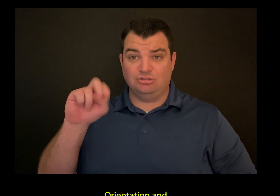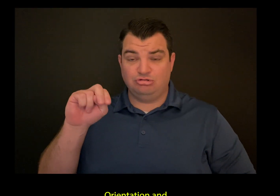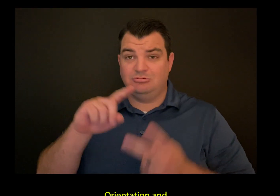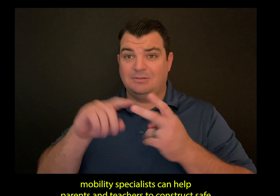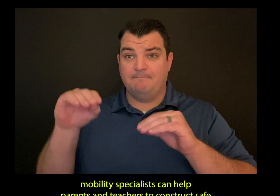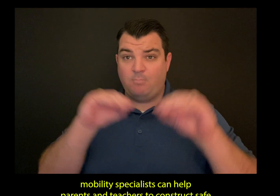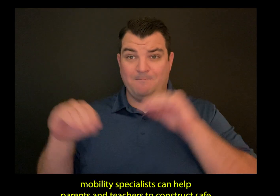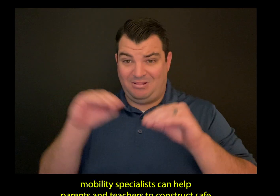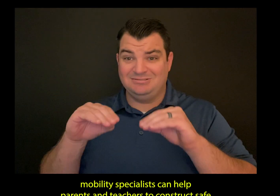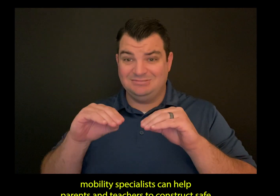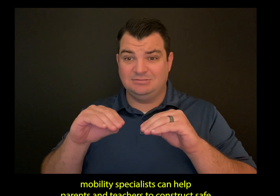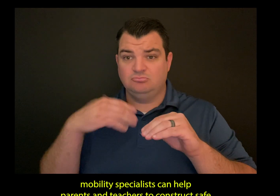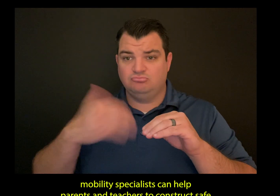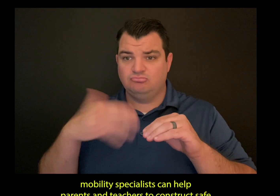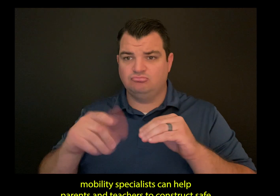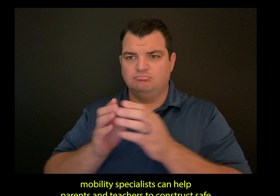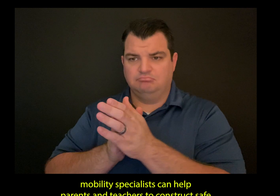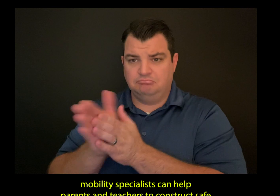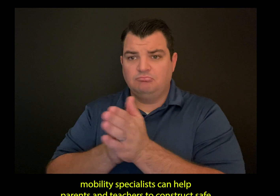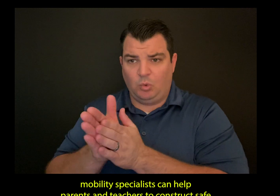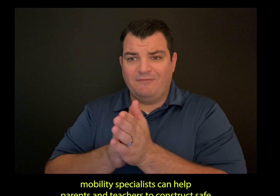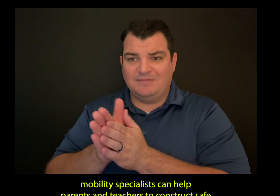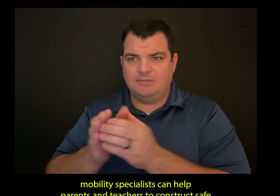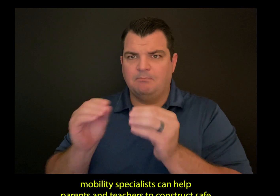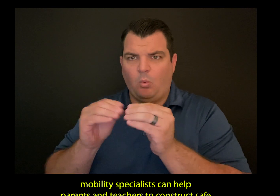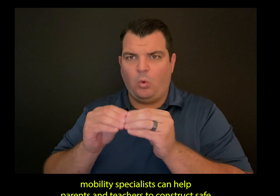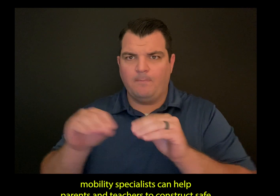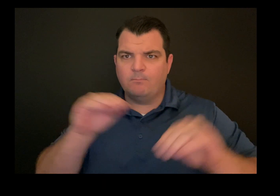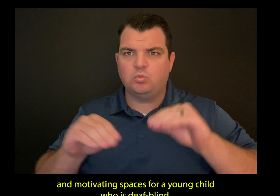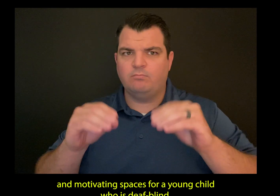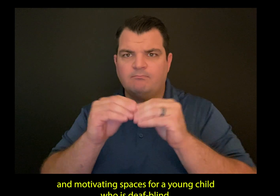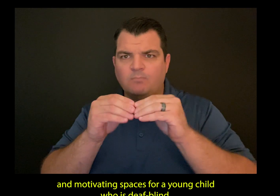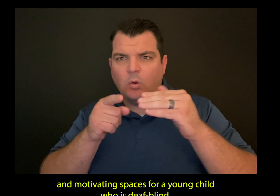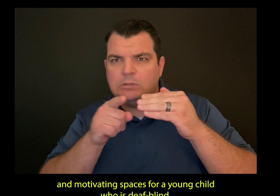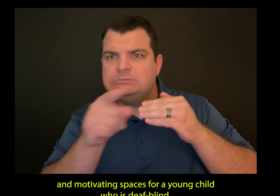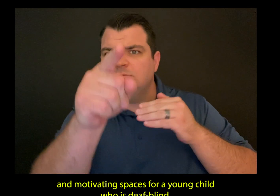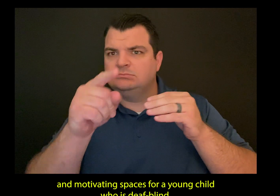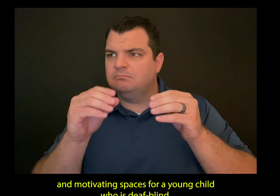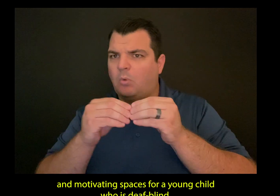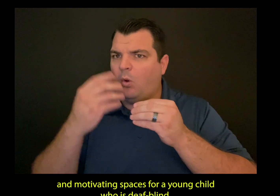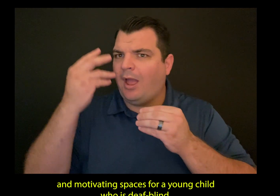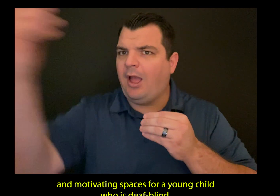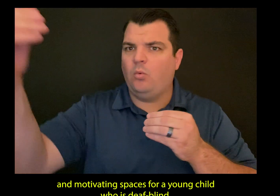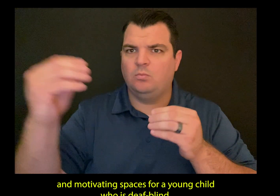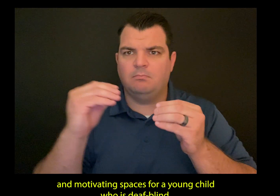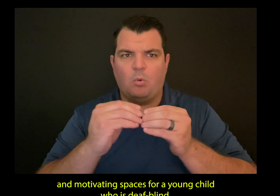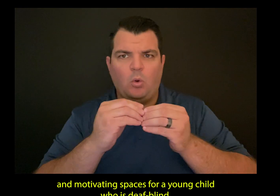Orientation and mobility specialists can help parents and teachers to construct safe and motivating spaces for a young child who is